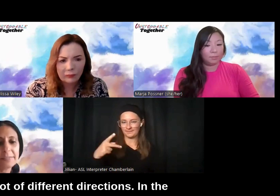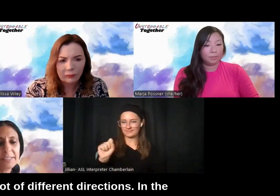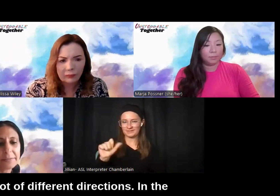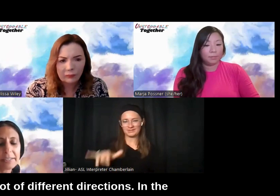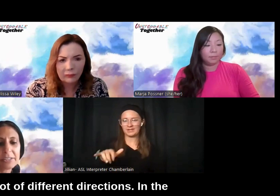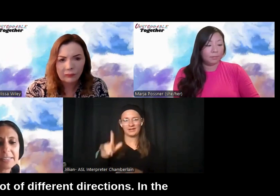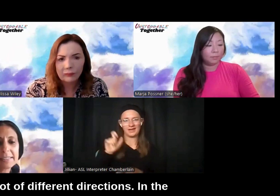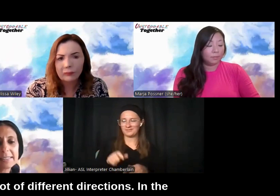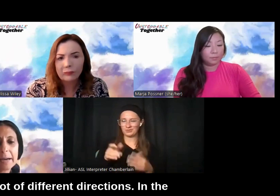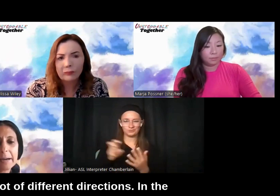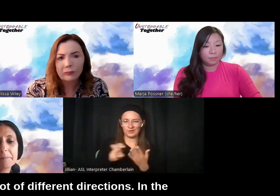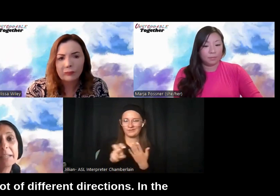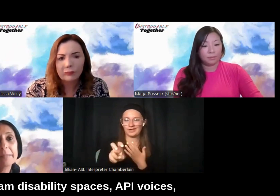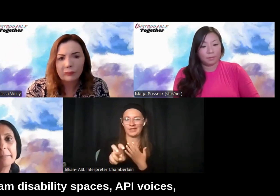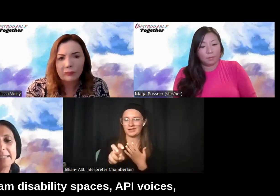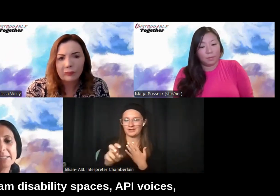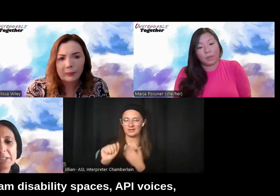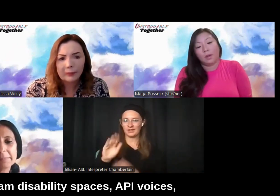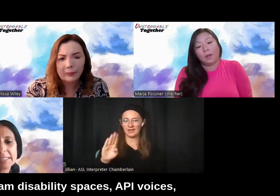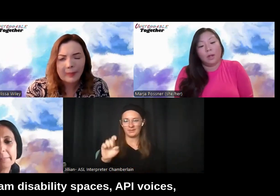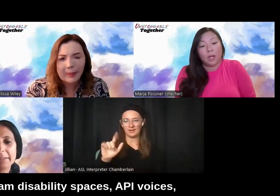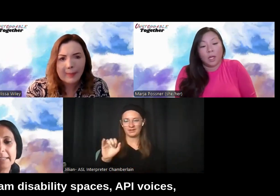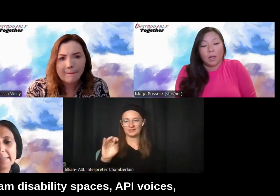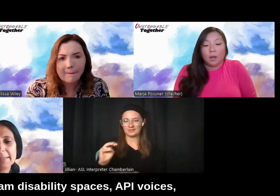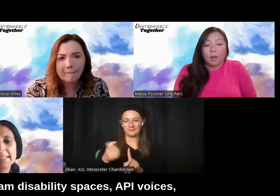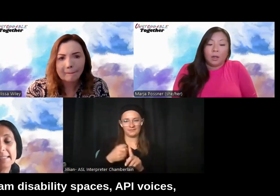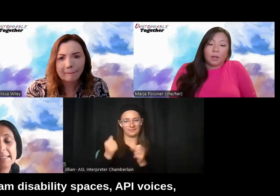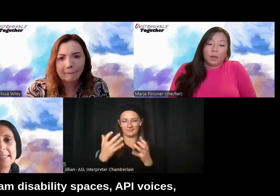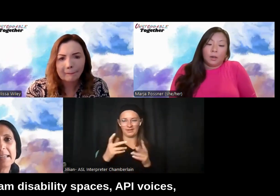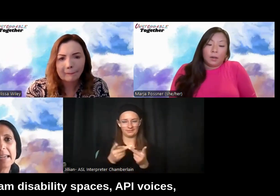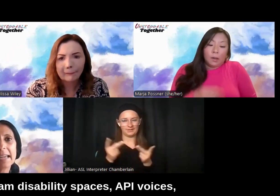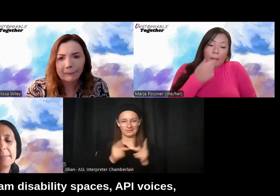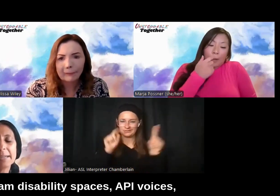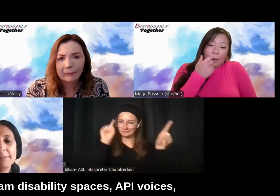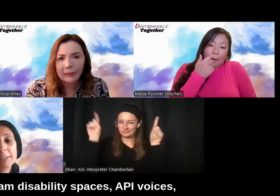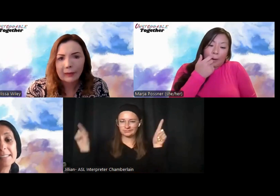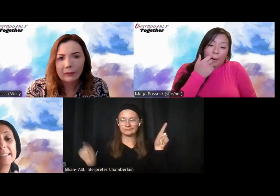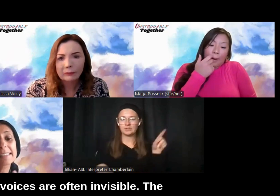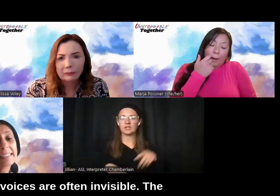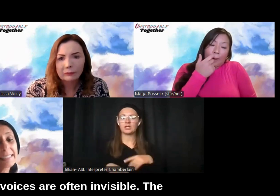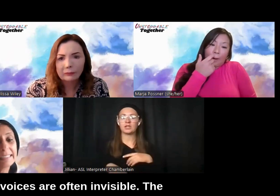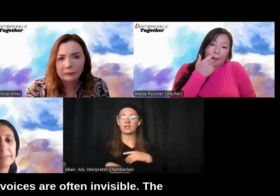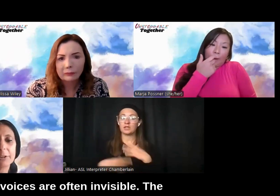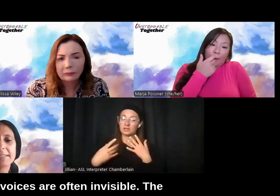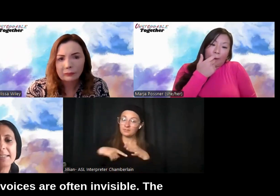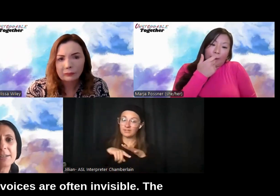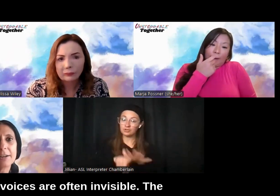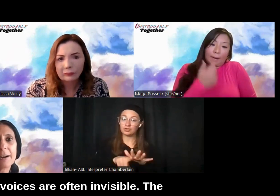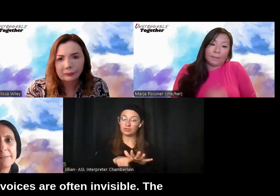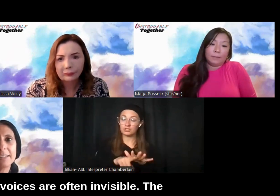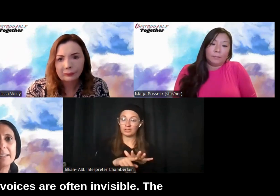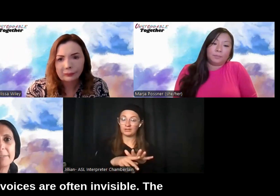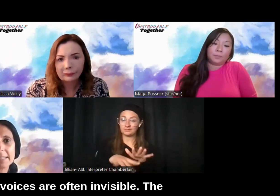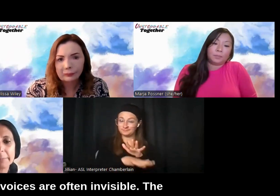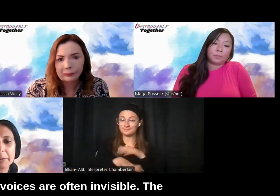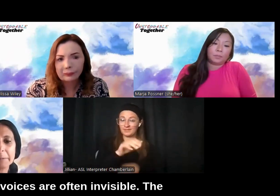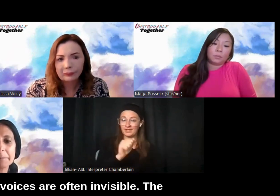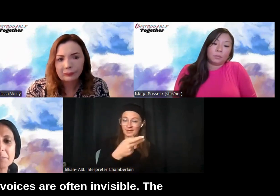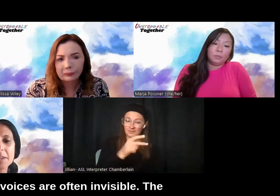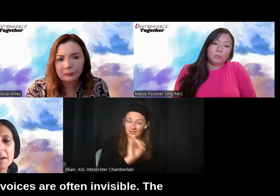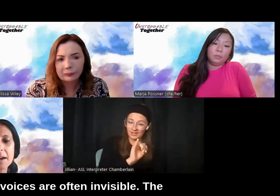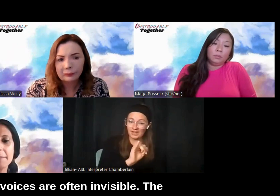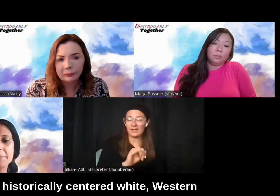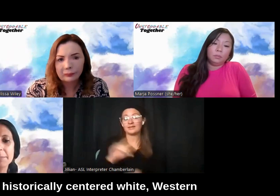lot of different directions. In the mainstream disability spaces, API voices, Indian voices are often